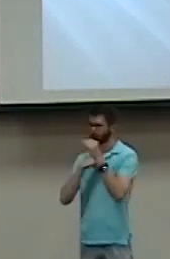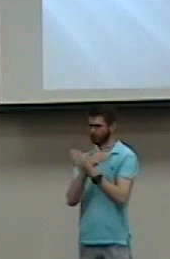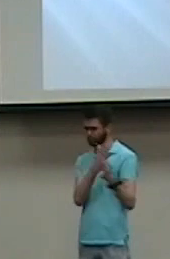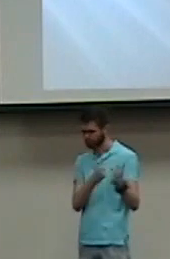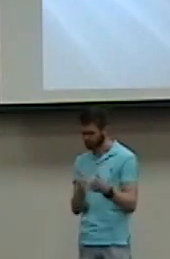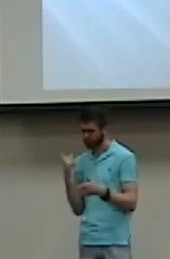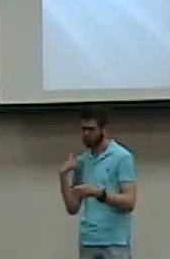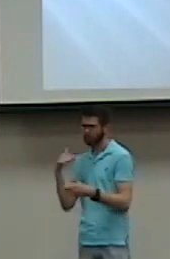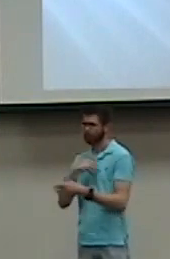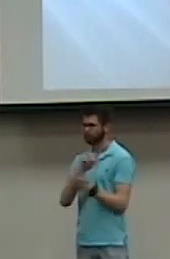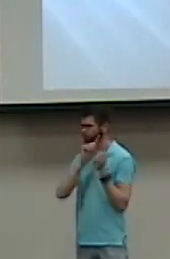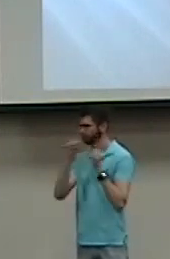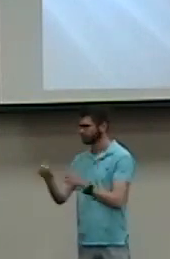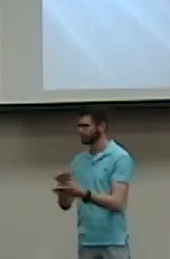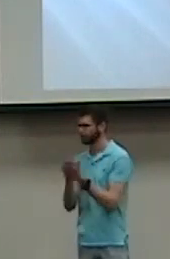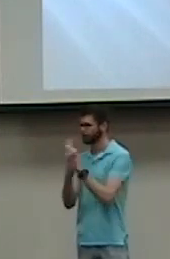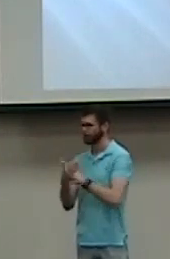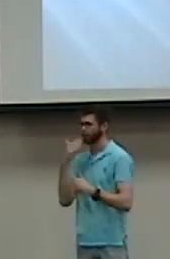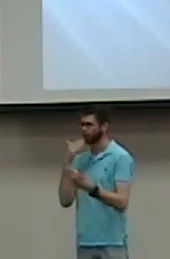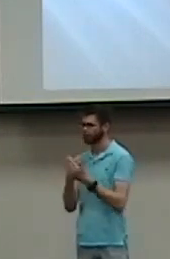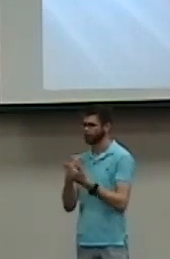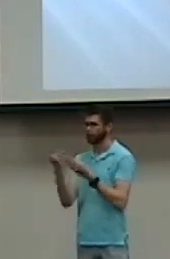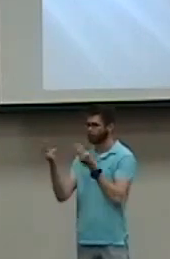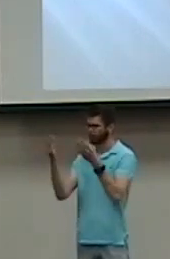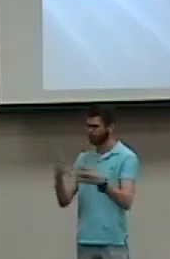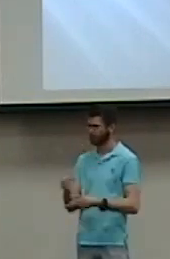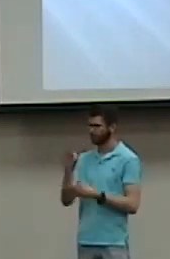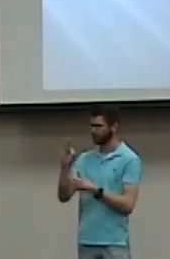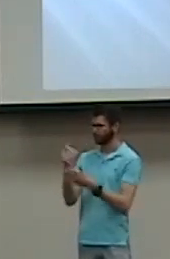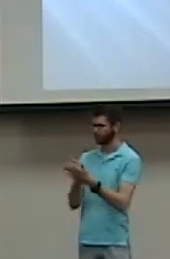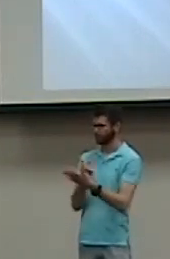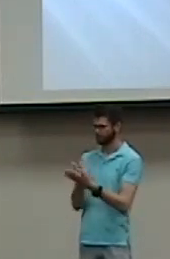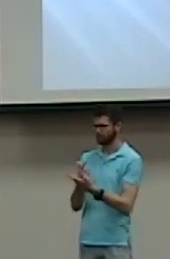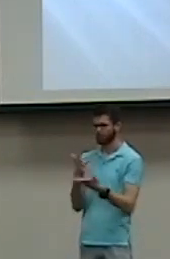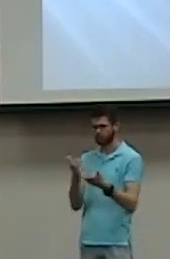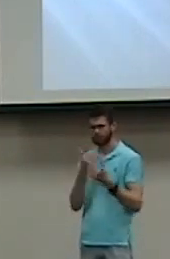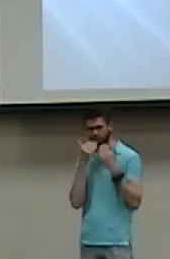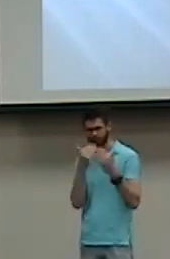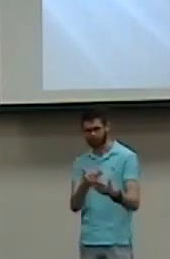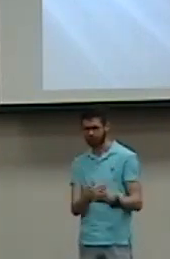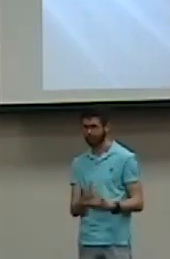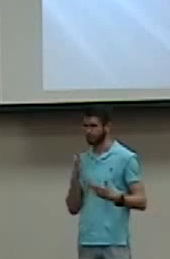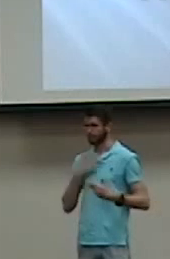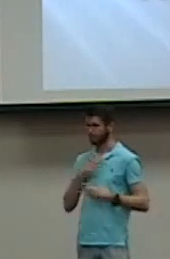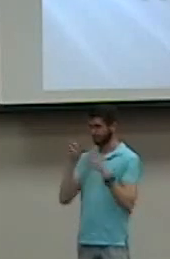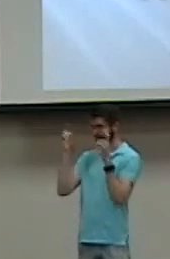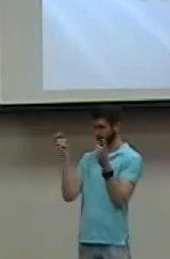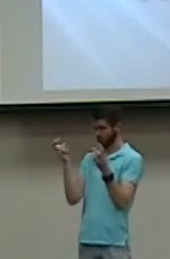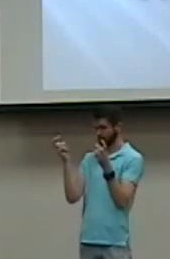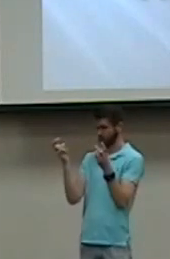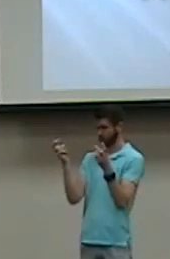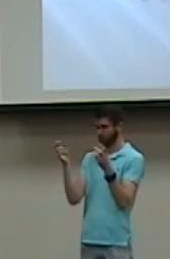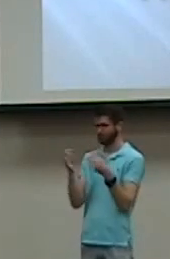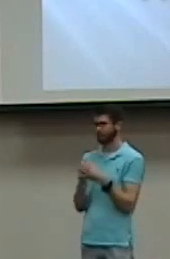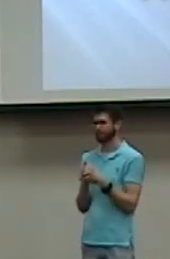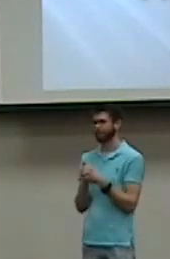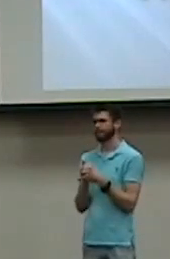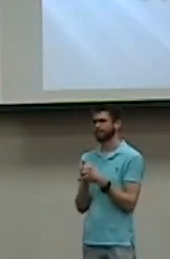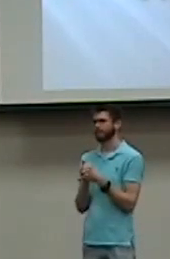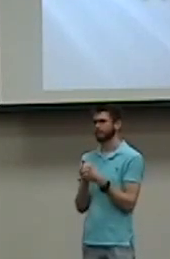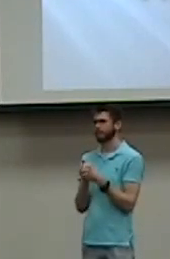good ministers of the gospel. And I want to thank you for that. The topic that I'm going to be addressing this